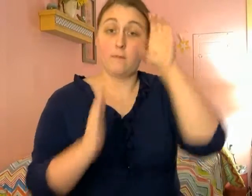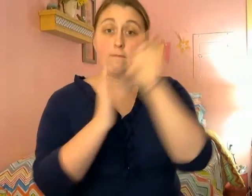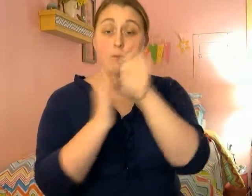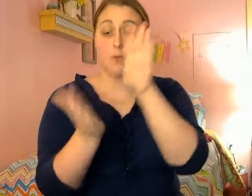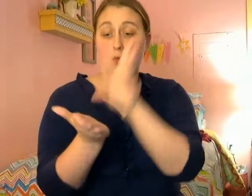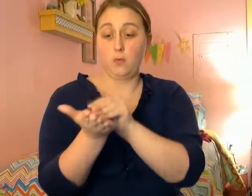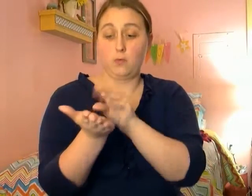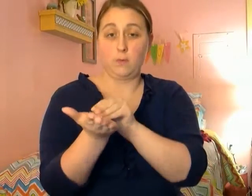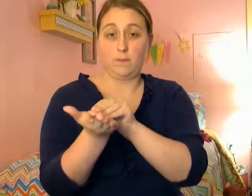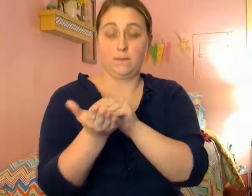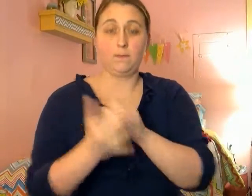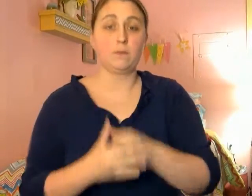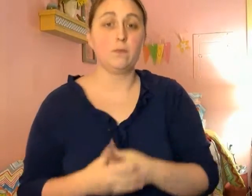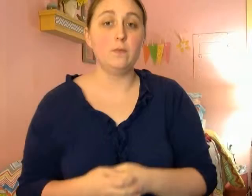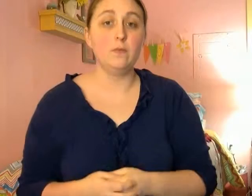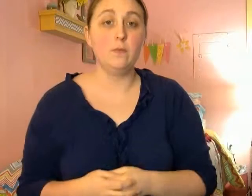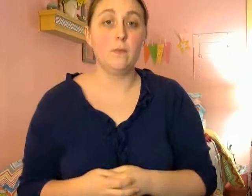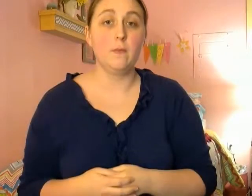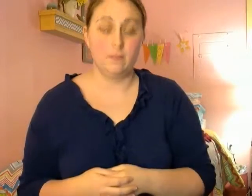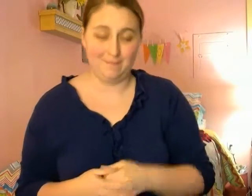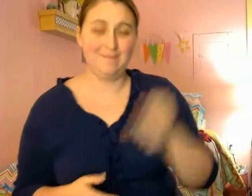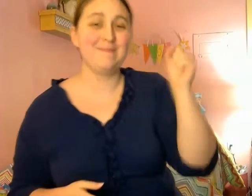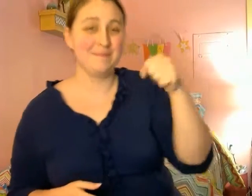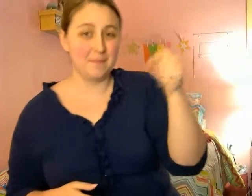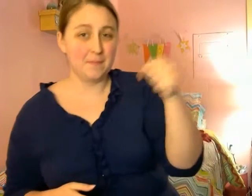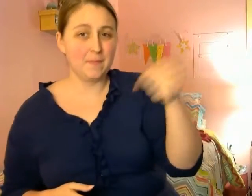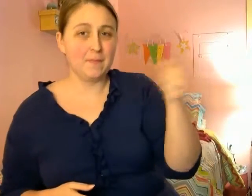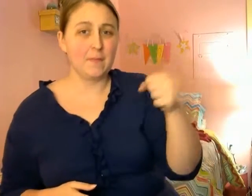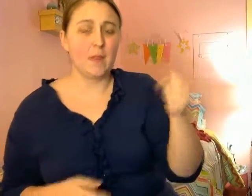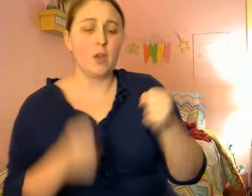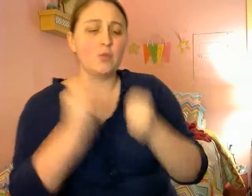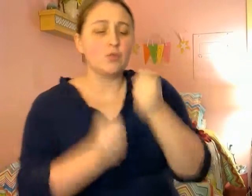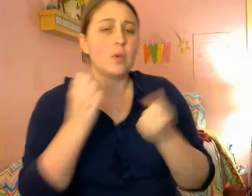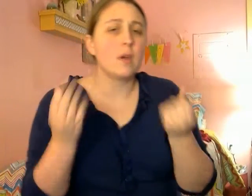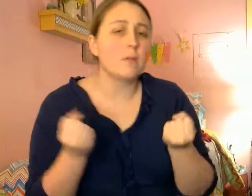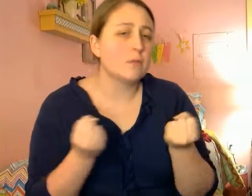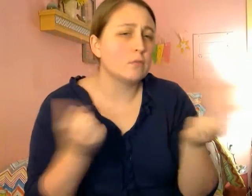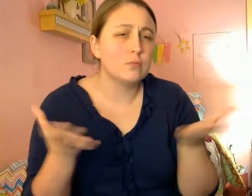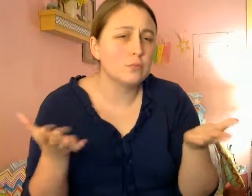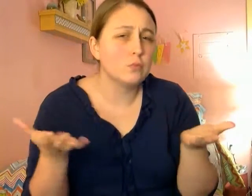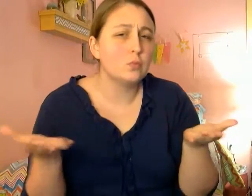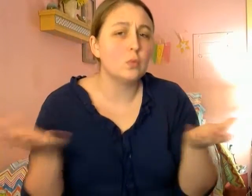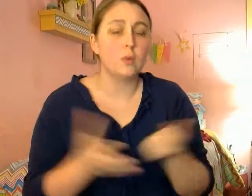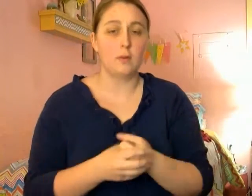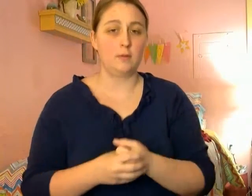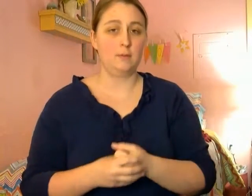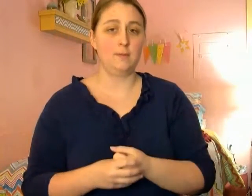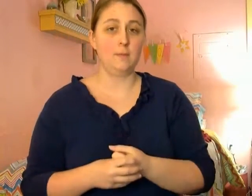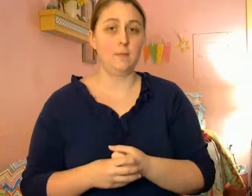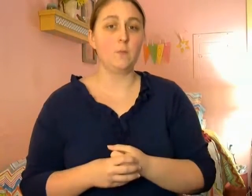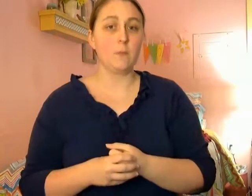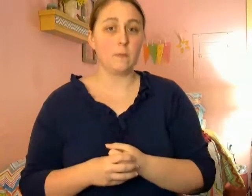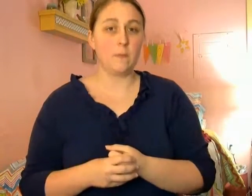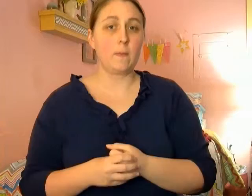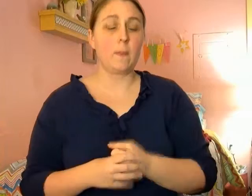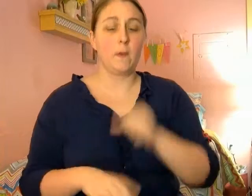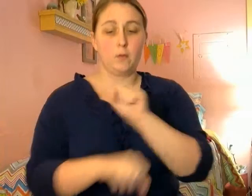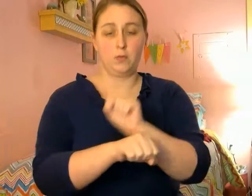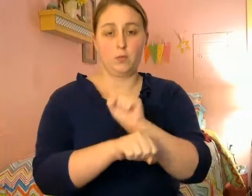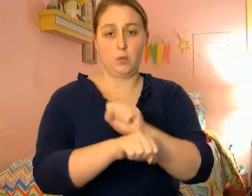is the driver. Yeah, what is he driving, do you think? Okay. The job duties is at the very beginning of